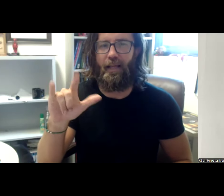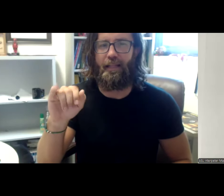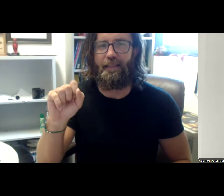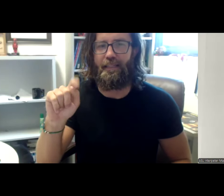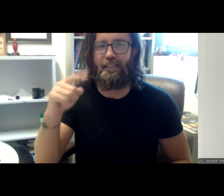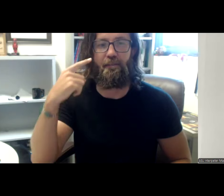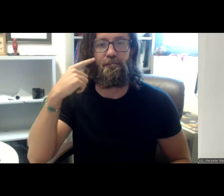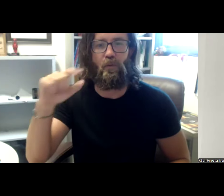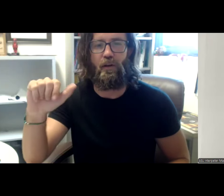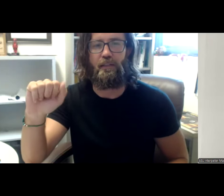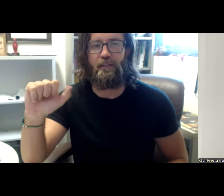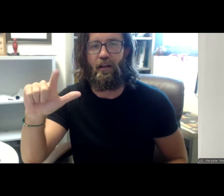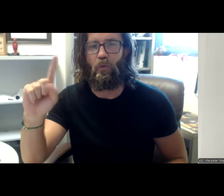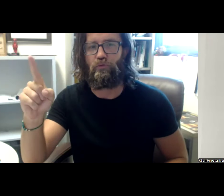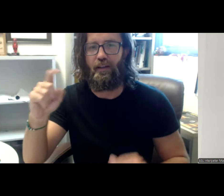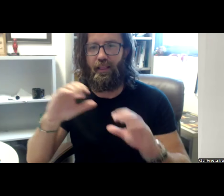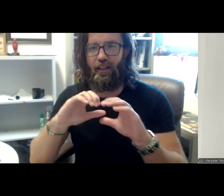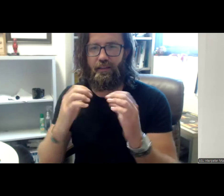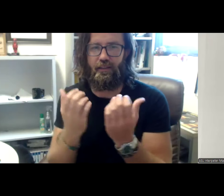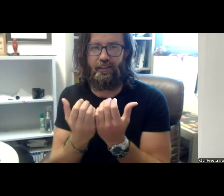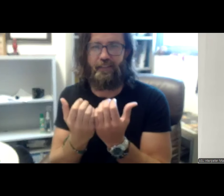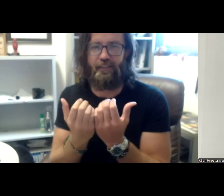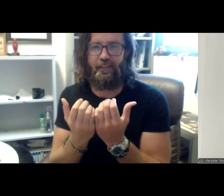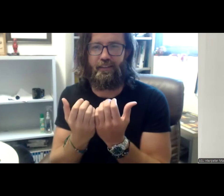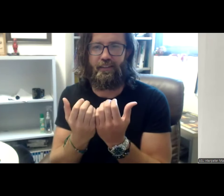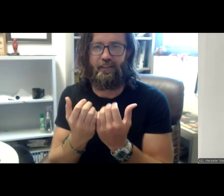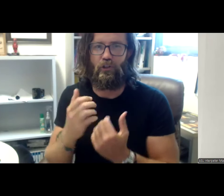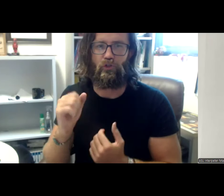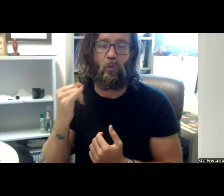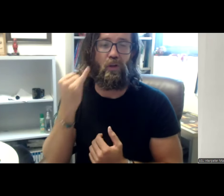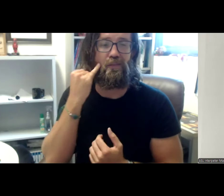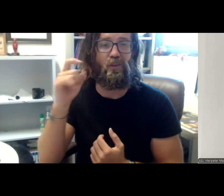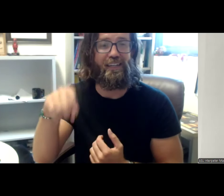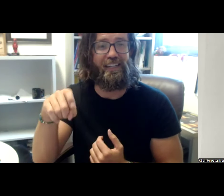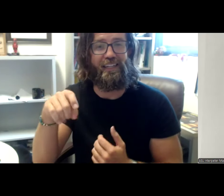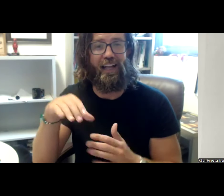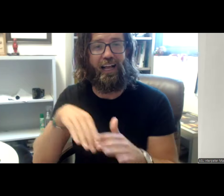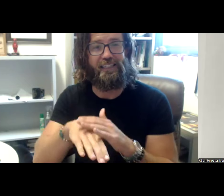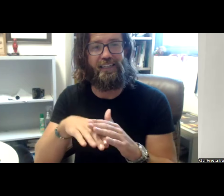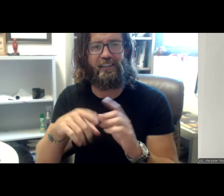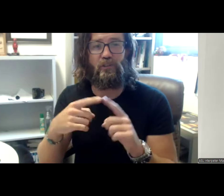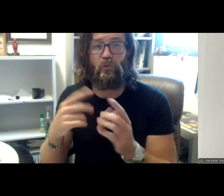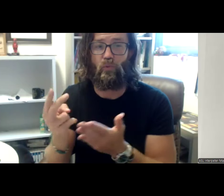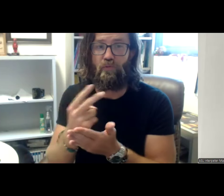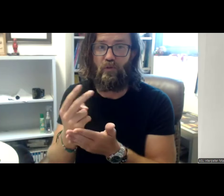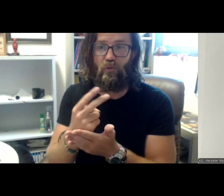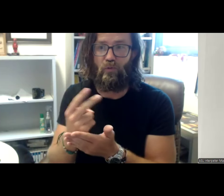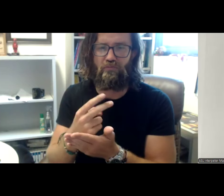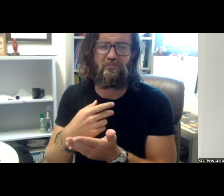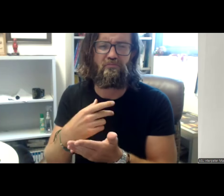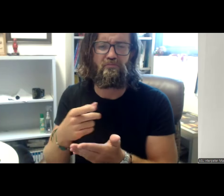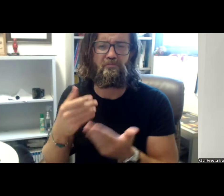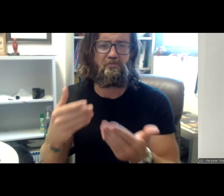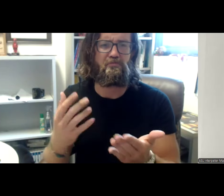So, I will share my playlist for ASL 1 and that class so that if you need access